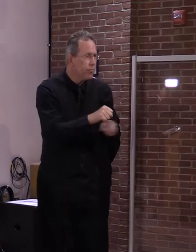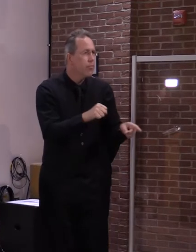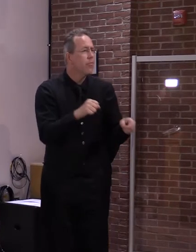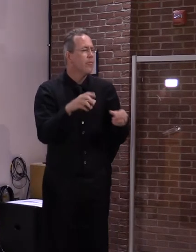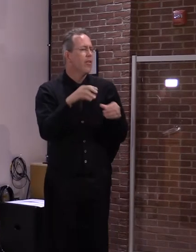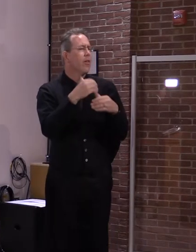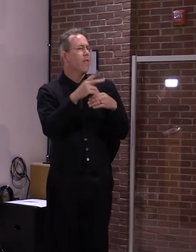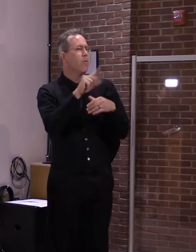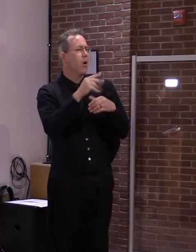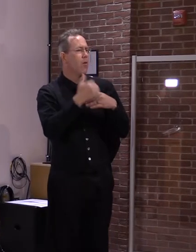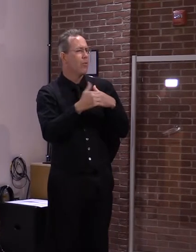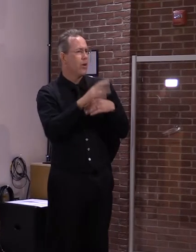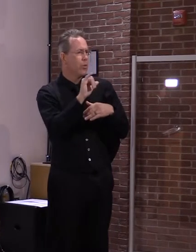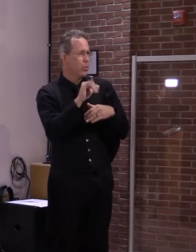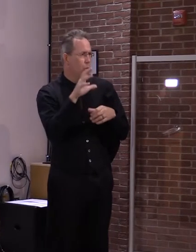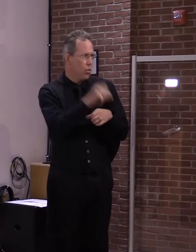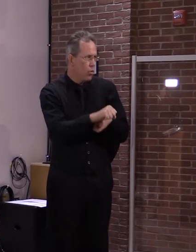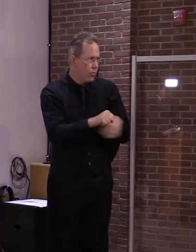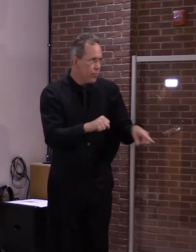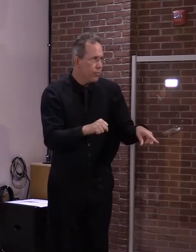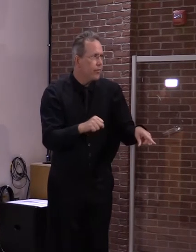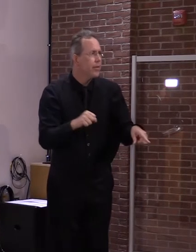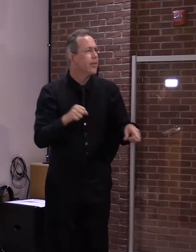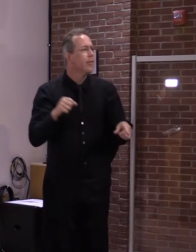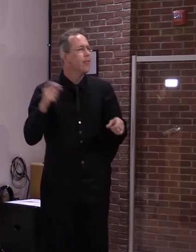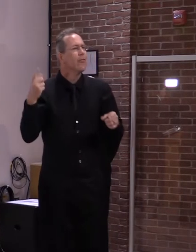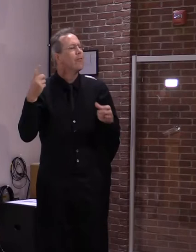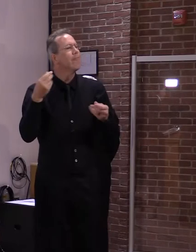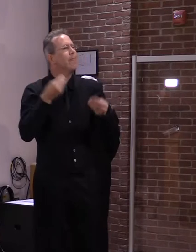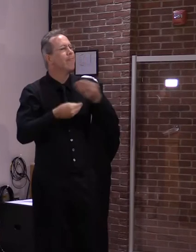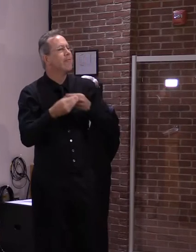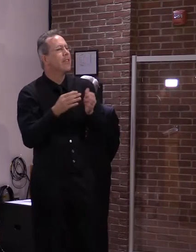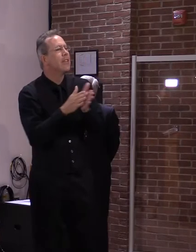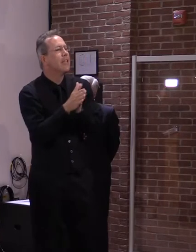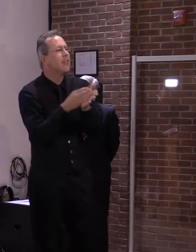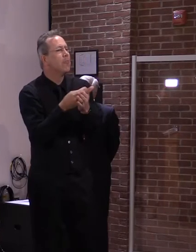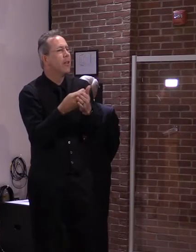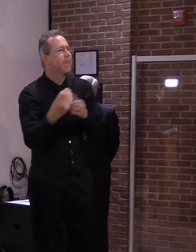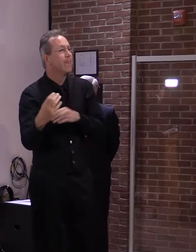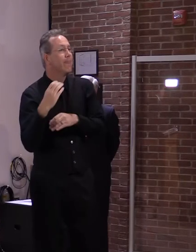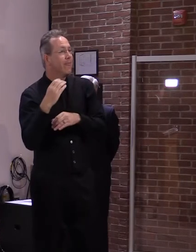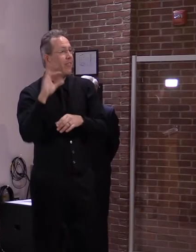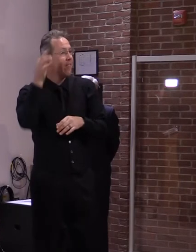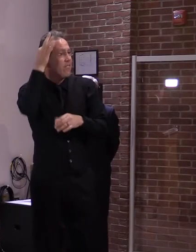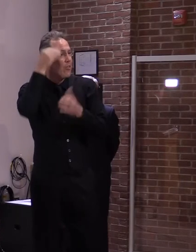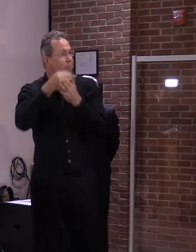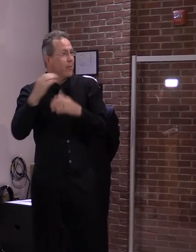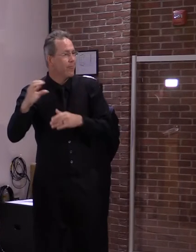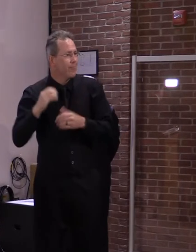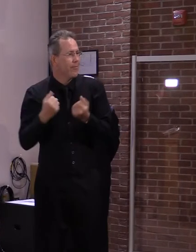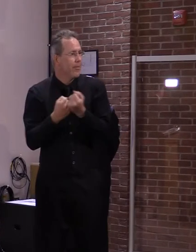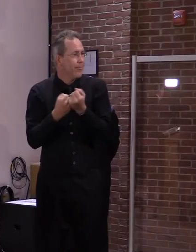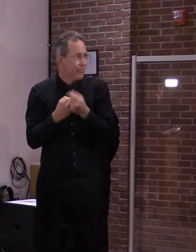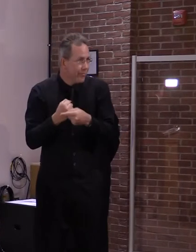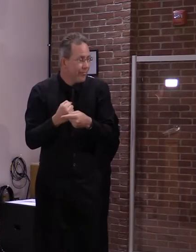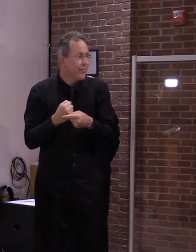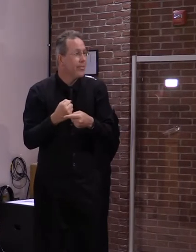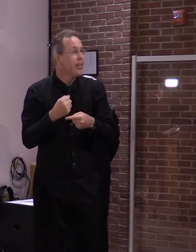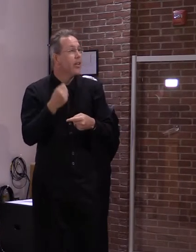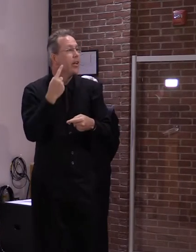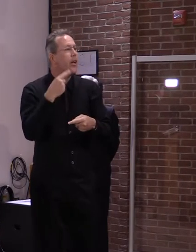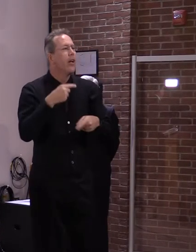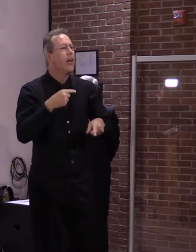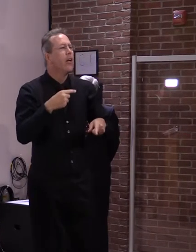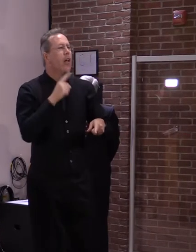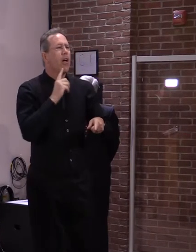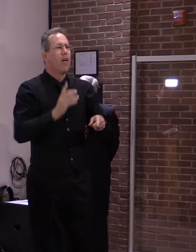for an incentive growth grant. No money, you know, has been transferred to them at this point. The way that program works